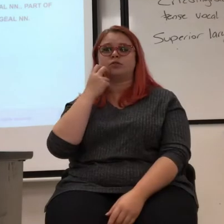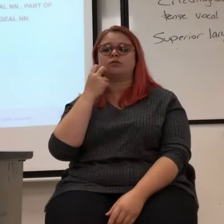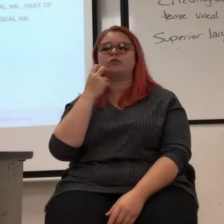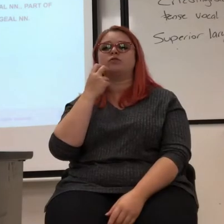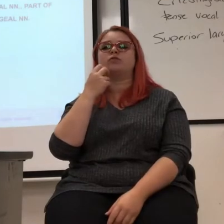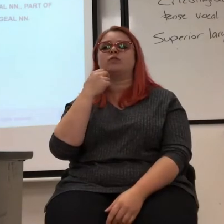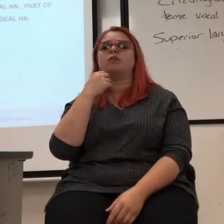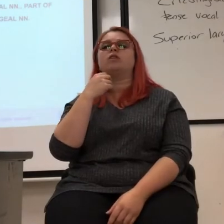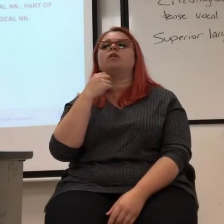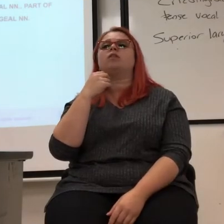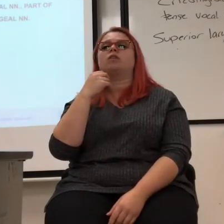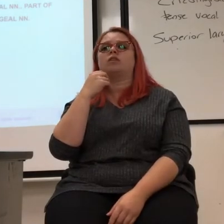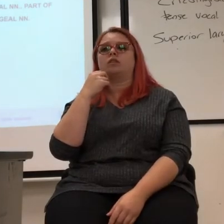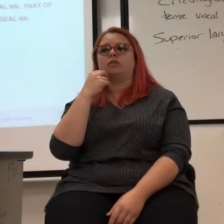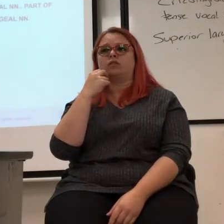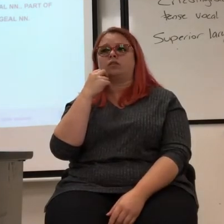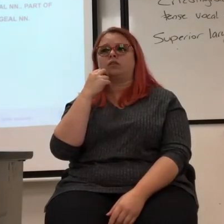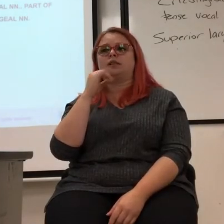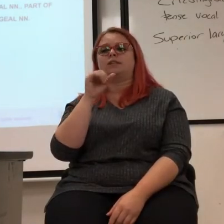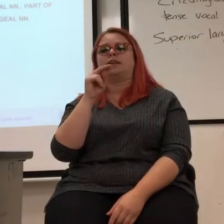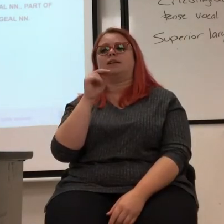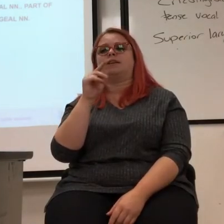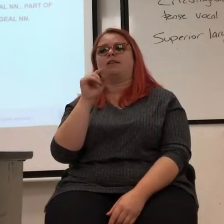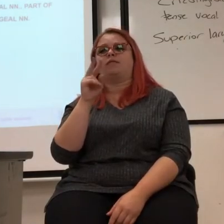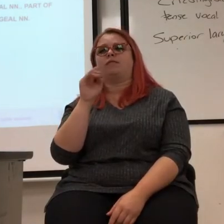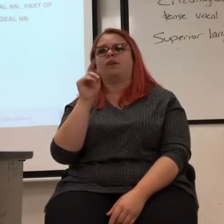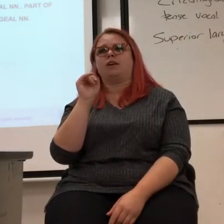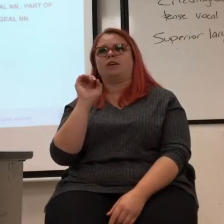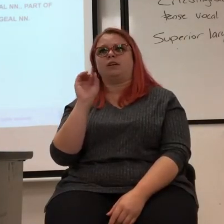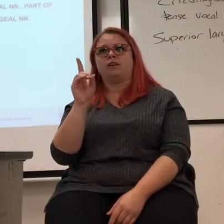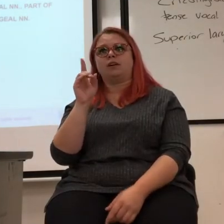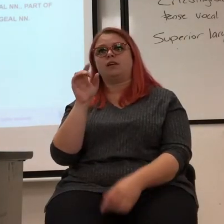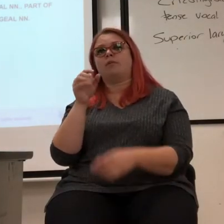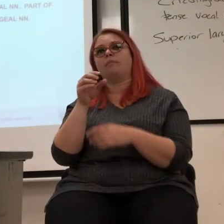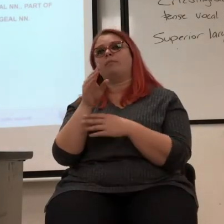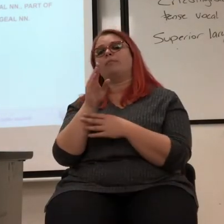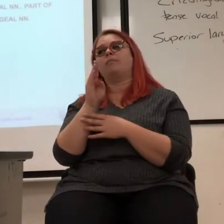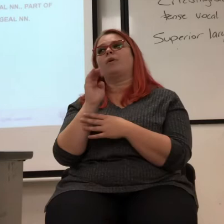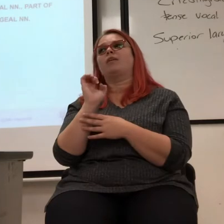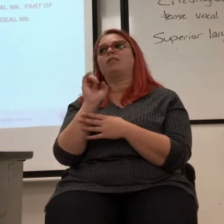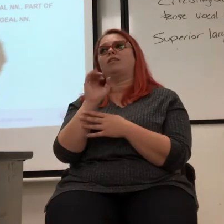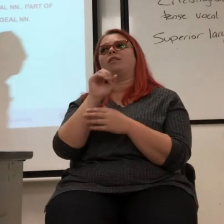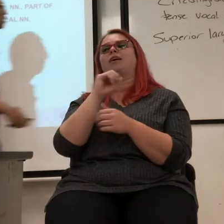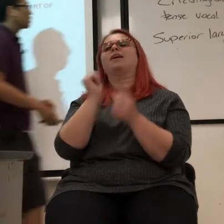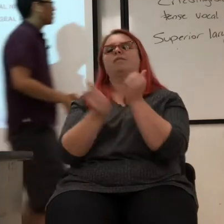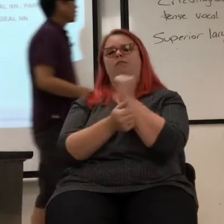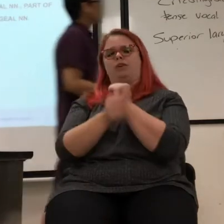posterior cricoarytenoid, is innervated by the inferior laryngeal nerve.